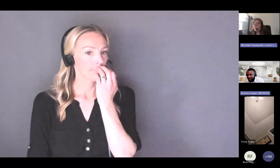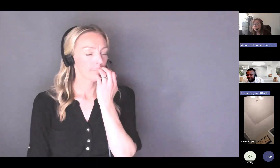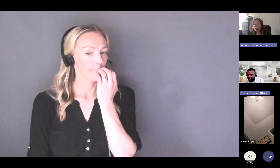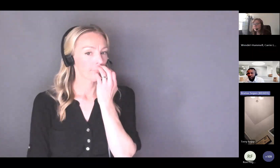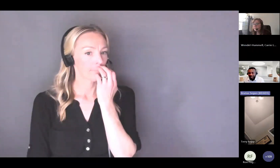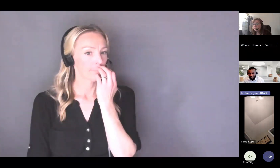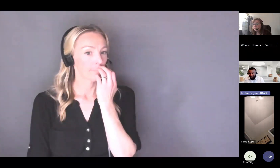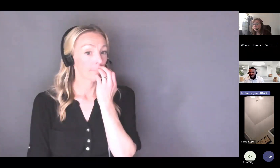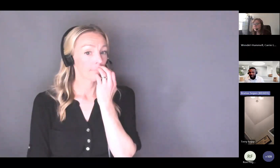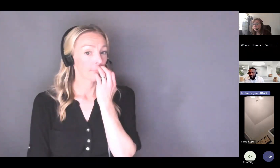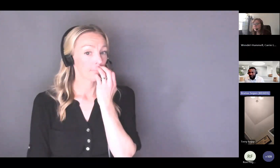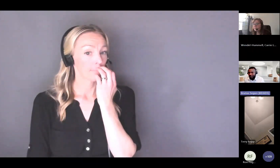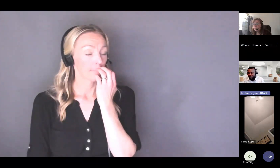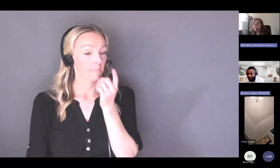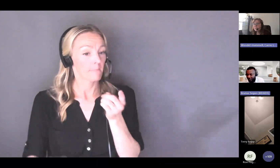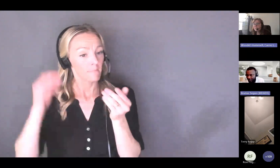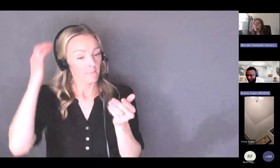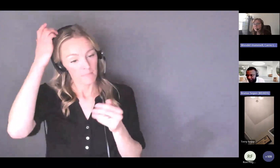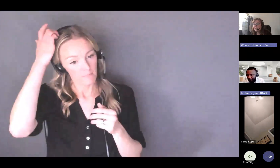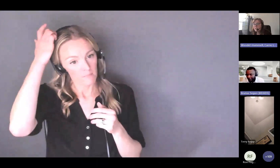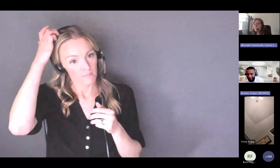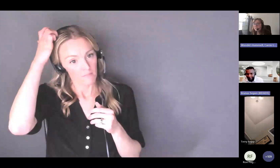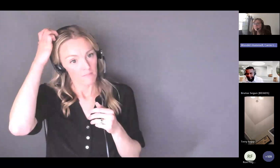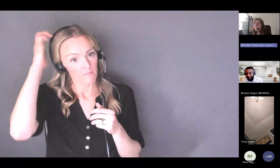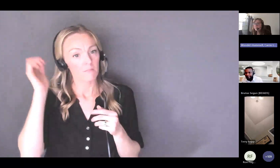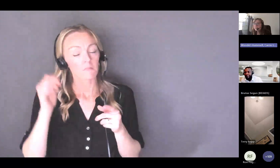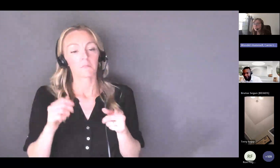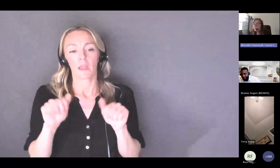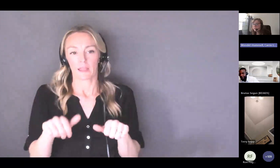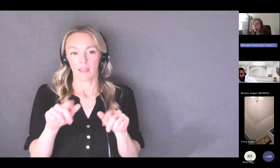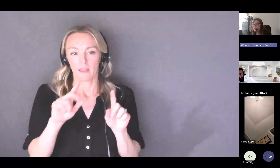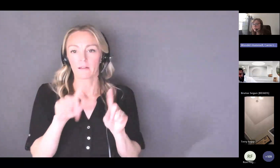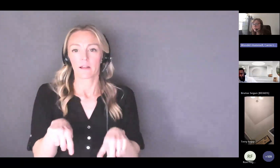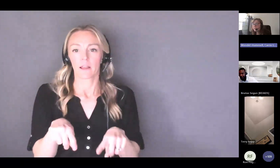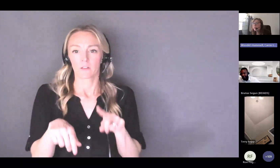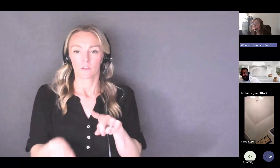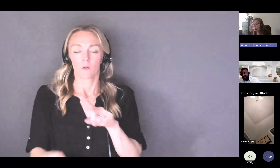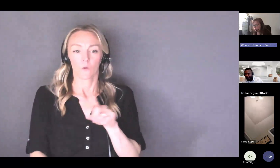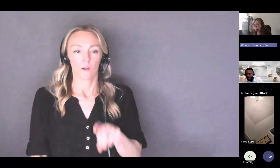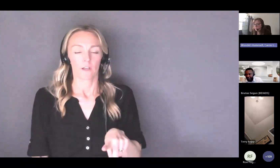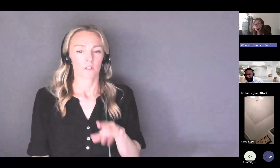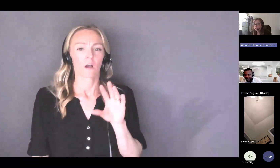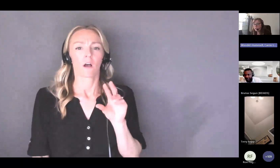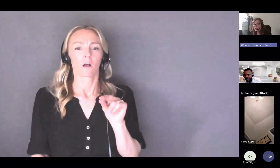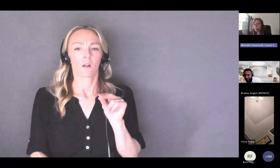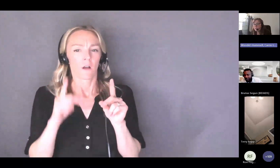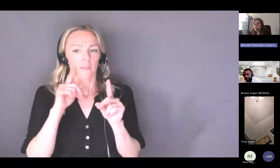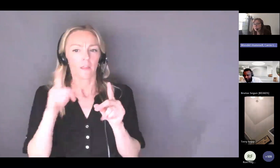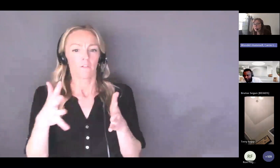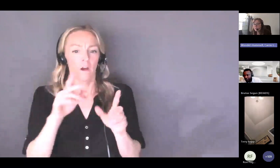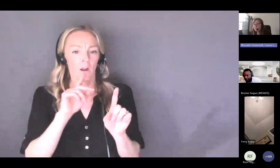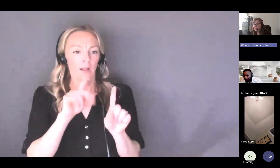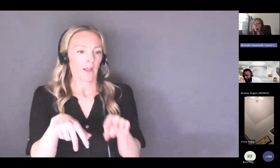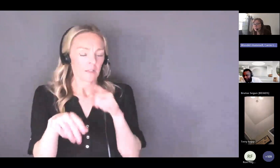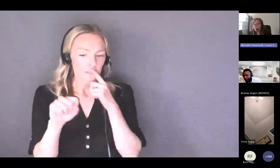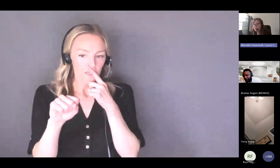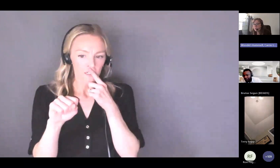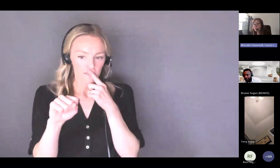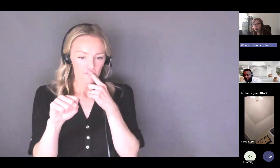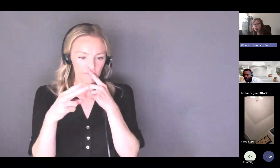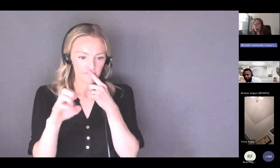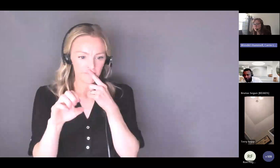Melanie did raise. Oh, yes, please go ahead, Dr. Yes, I was going to say I could answer that question too. I think you already answered Shelby's question, and so I can answer